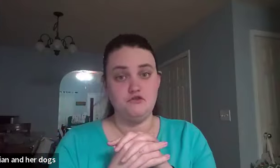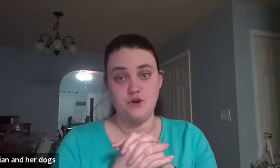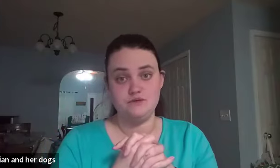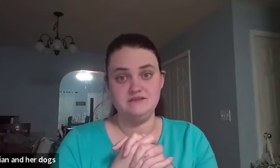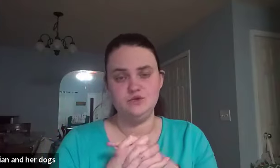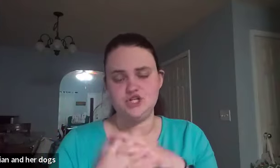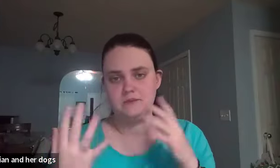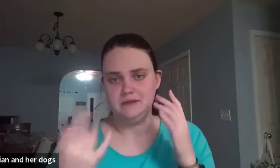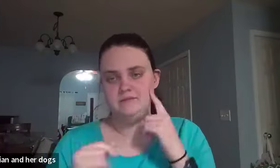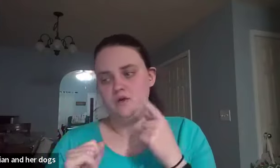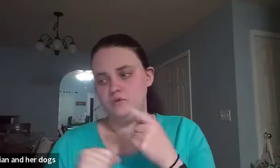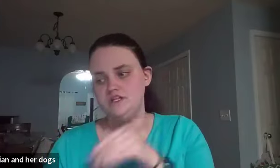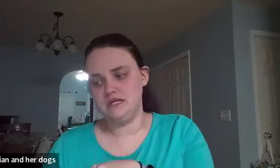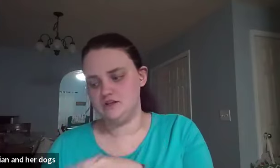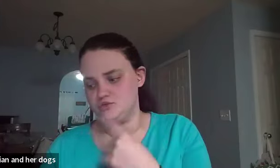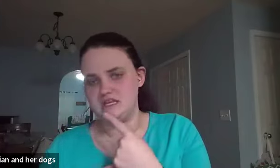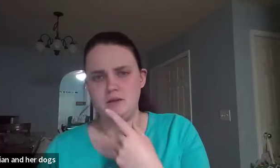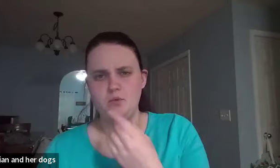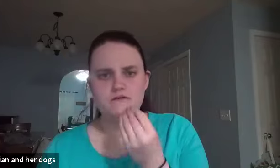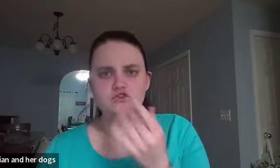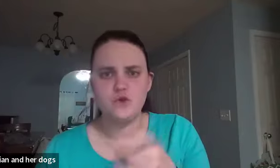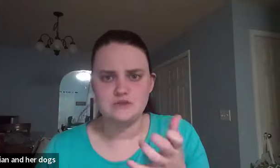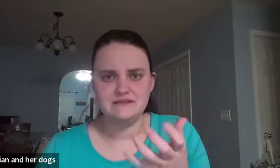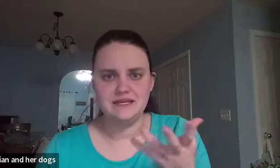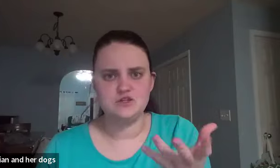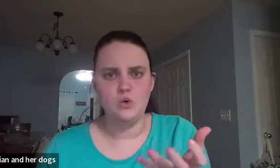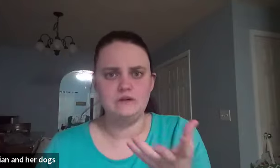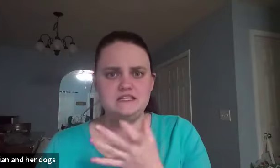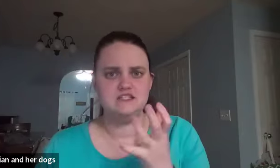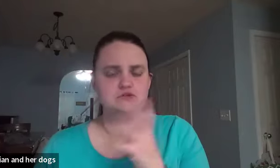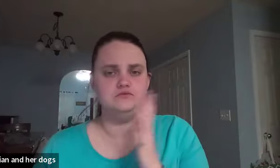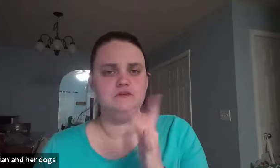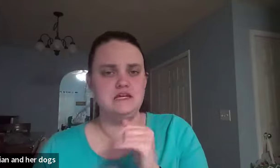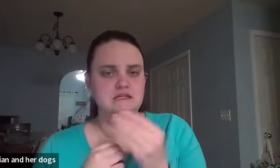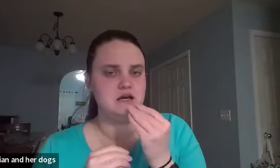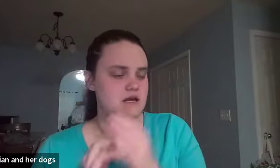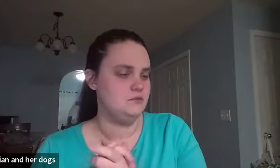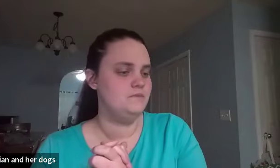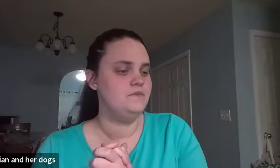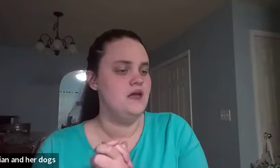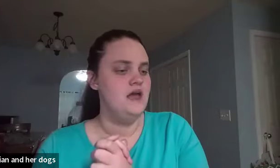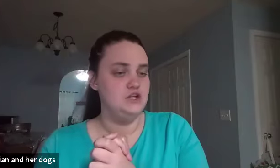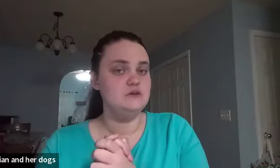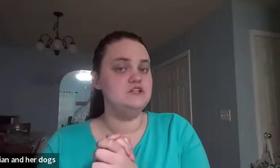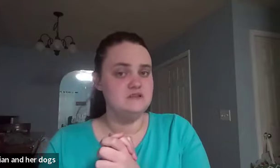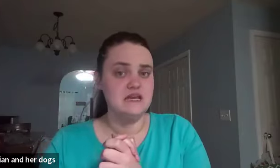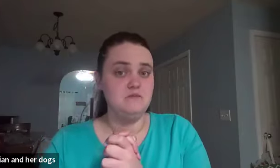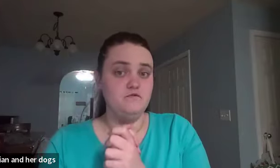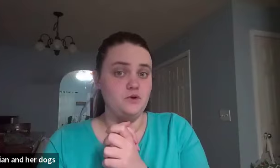sign for frozen, which I mean, we do in English. We'll say like, well, my food's frozen, like it's cold, like it's not edible. And you can do the same